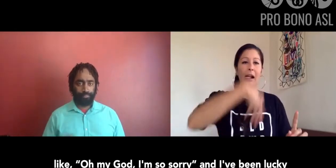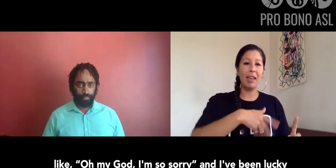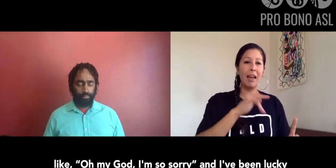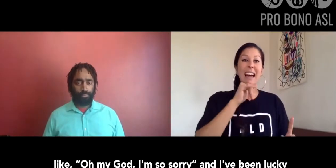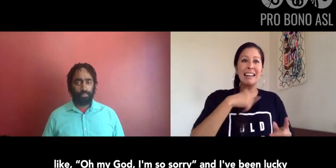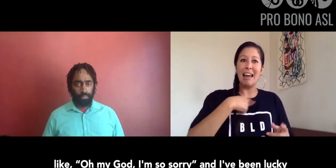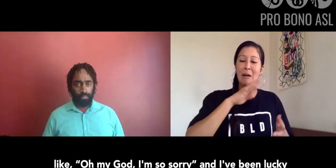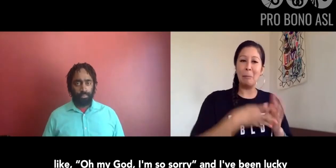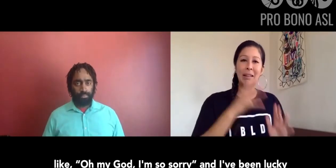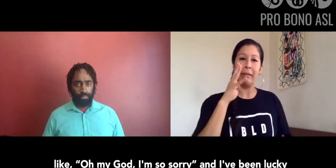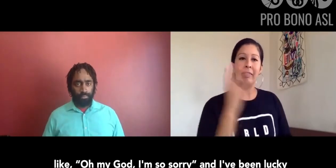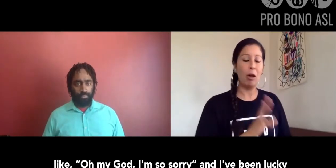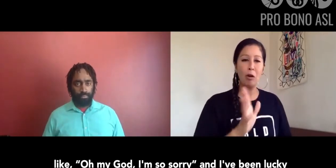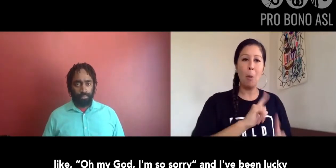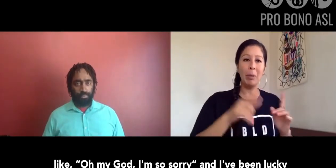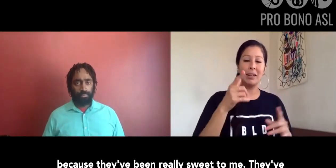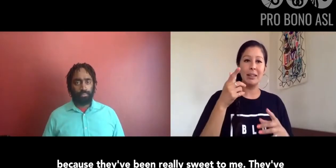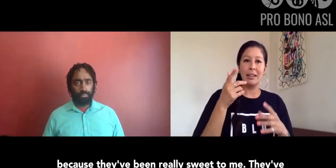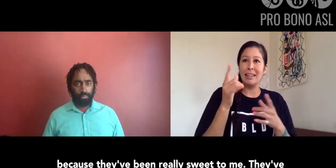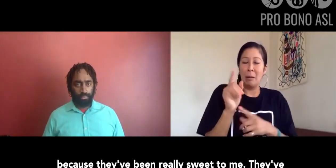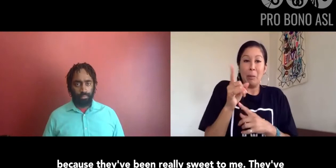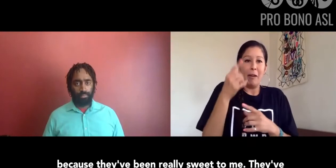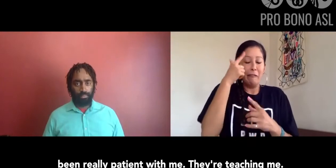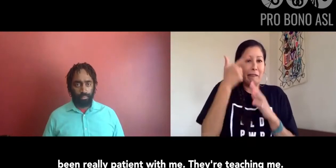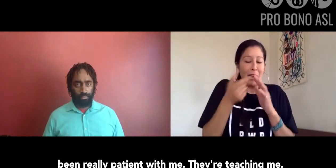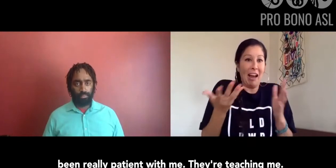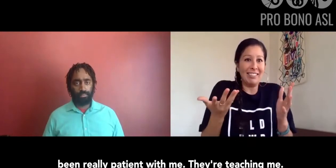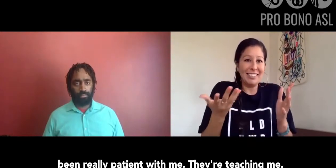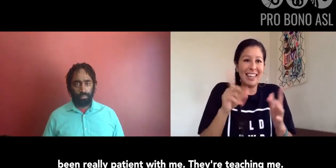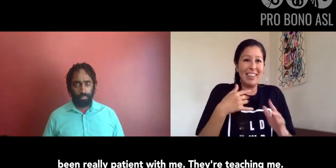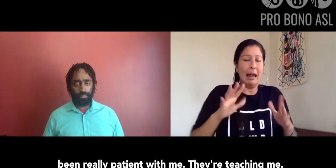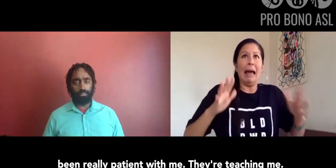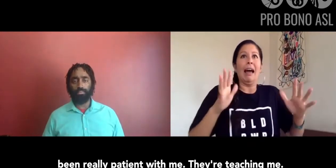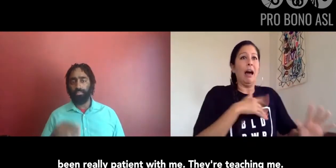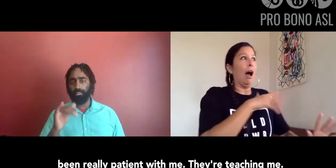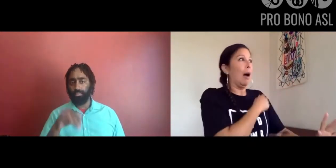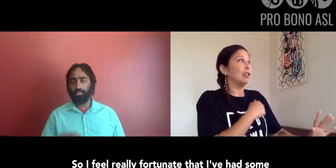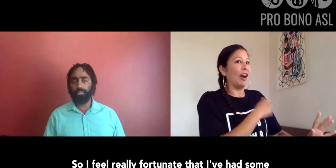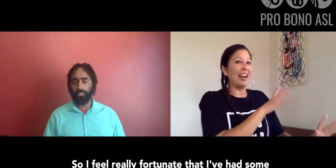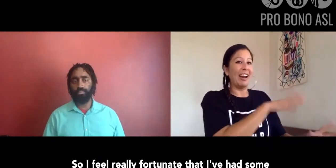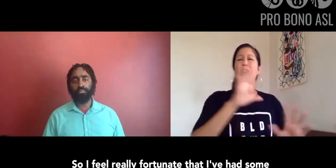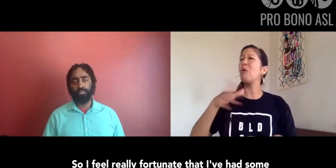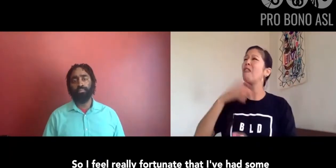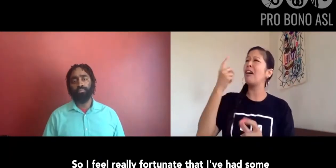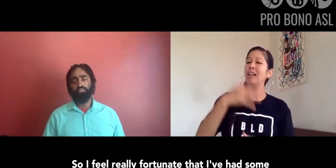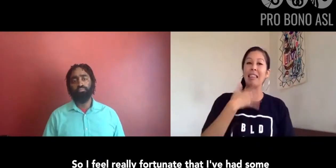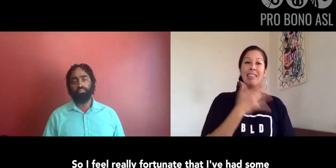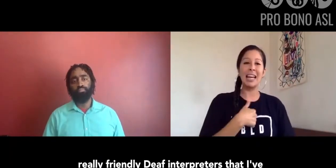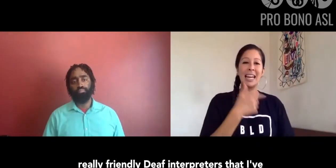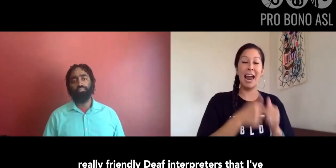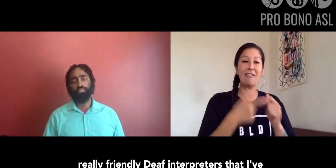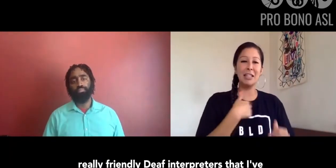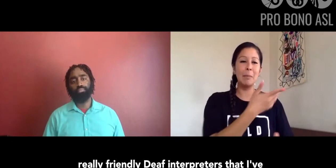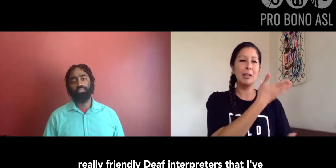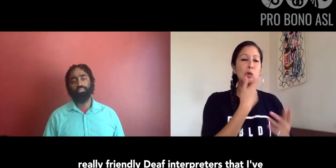so I'm just like, oh, my God, I'm so sorry. And I've been lucky because they've been really sweet to me. They've been really patient with me. They're teaching me. So I feel really fortunate that I've had some